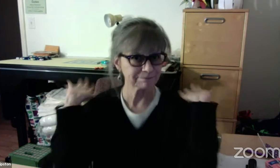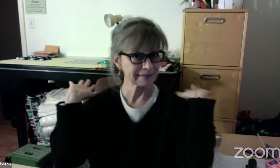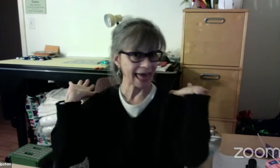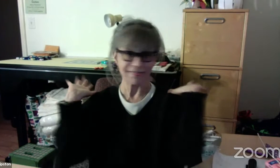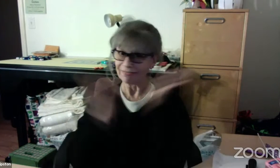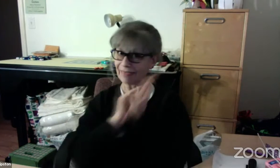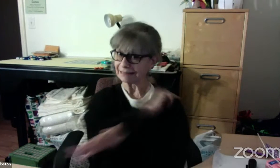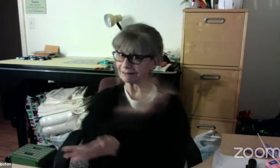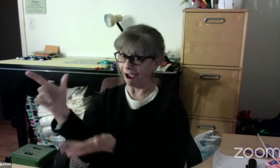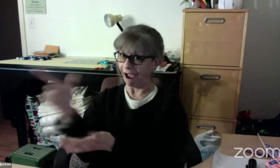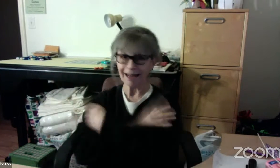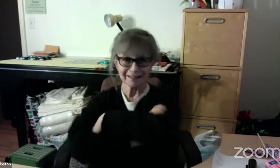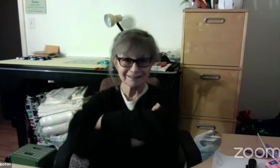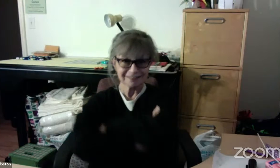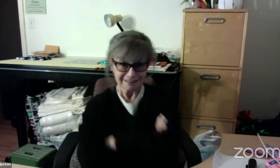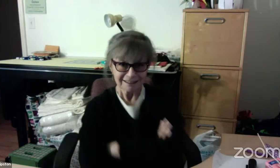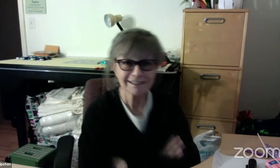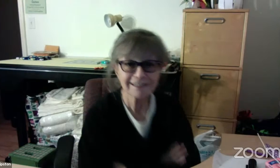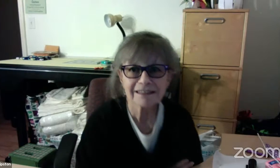Okay,